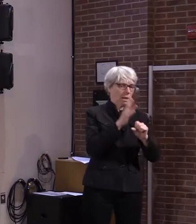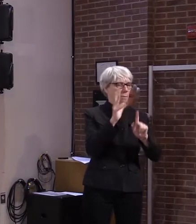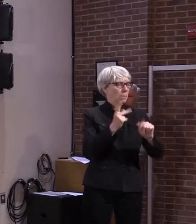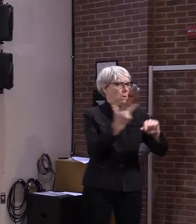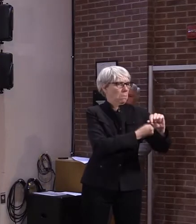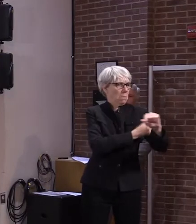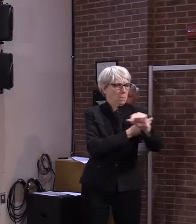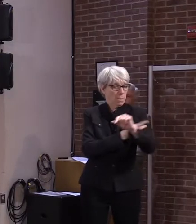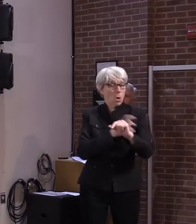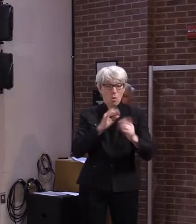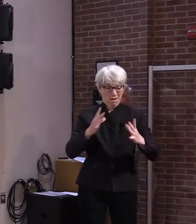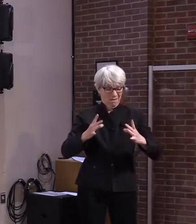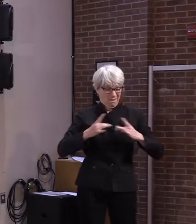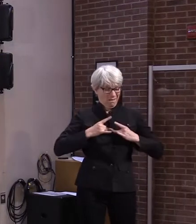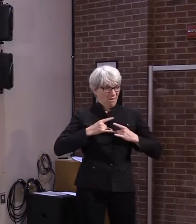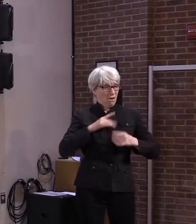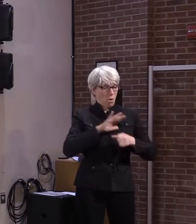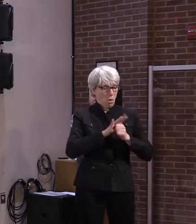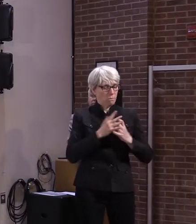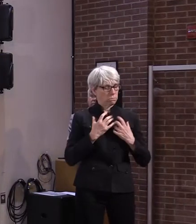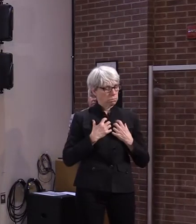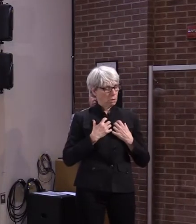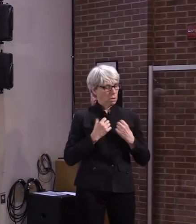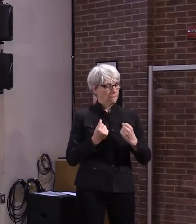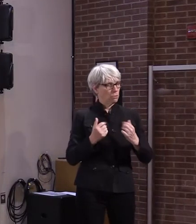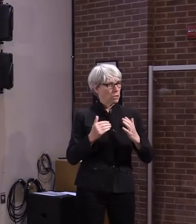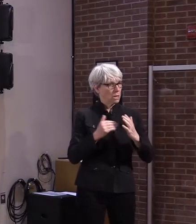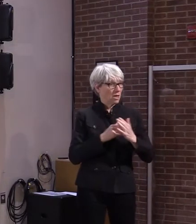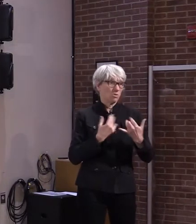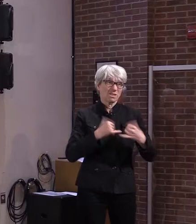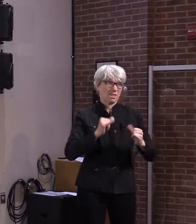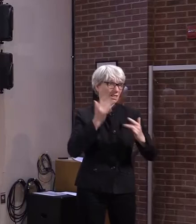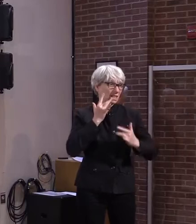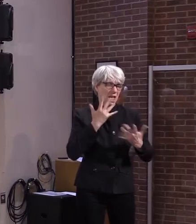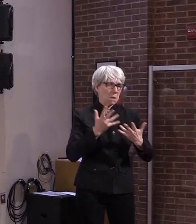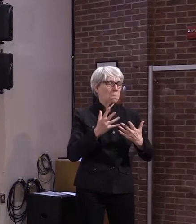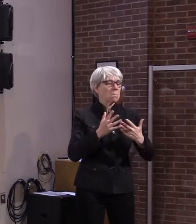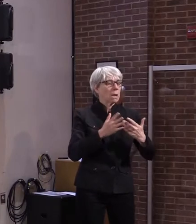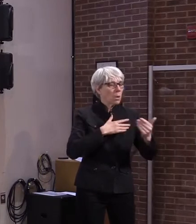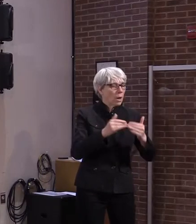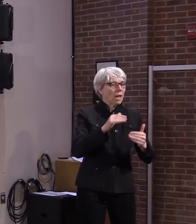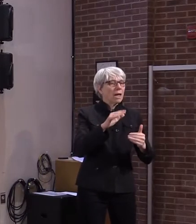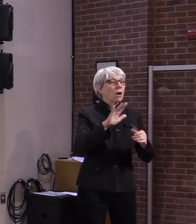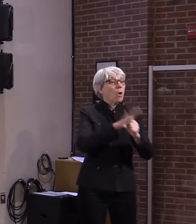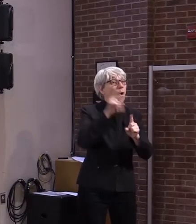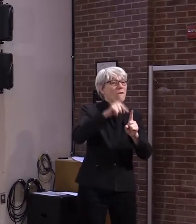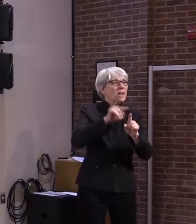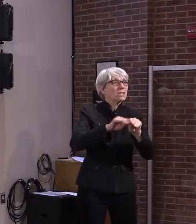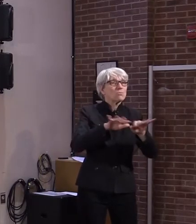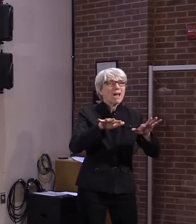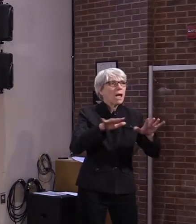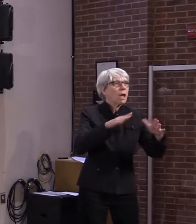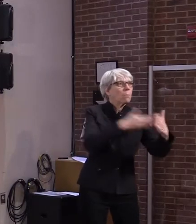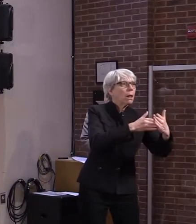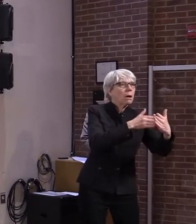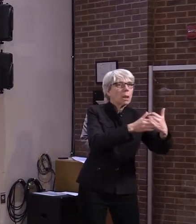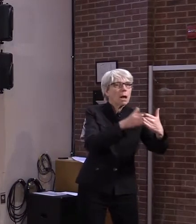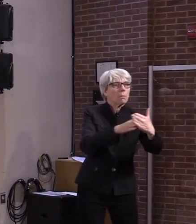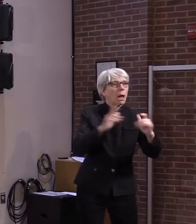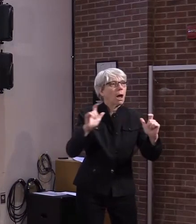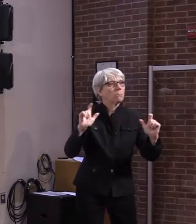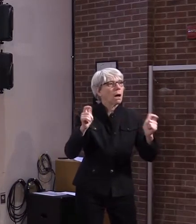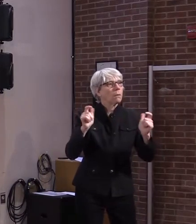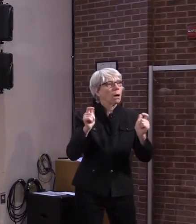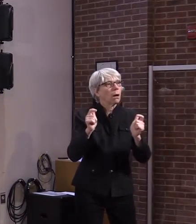infection. COVID would not be gone, but our immune systems would recognize it, so the worst outcomes could